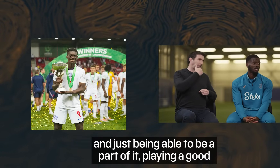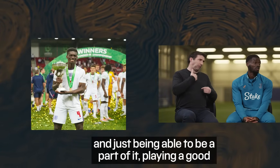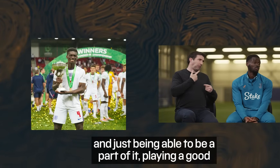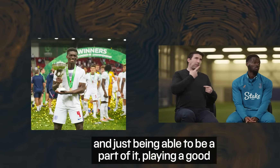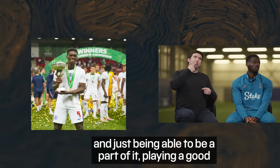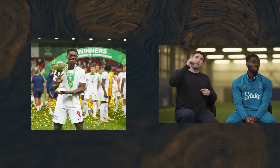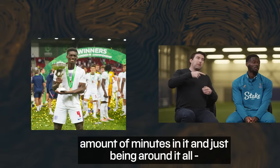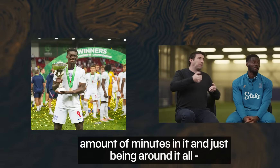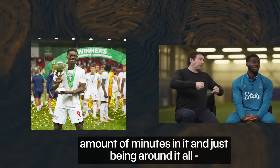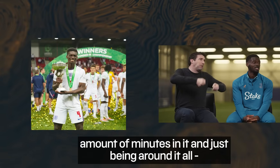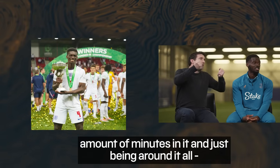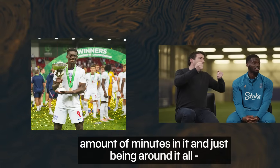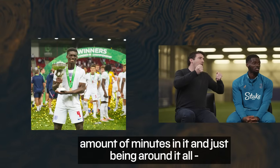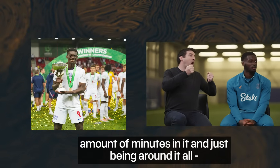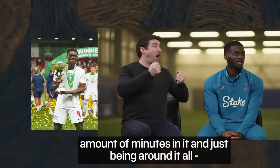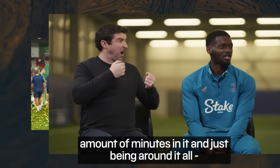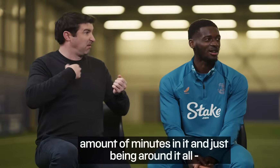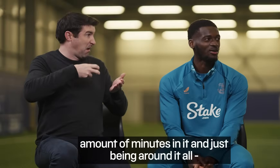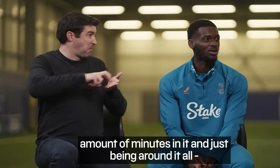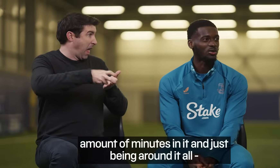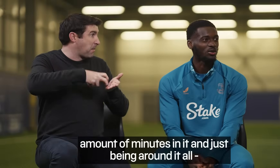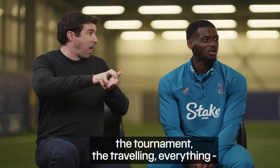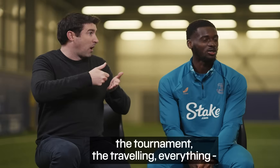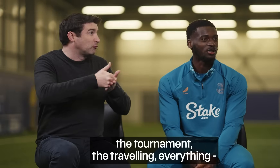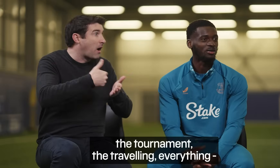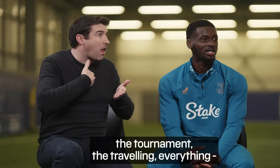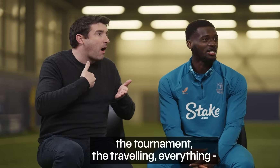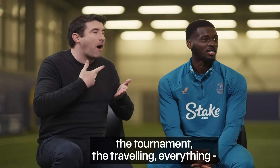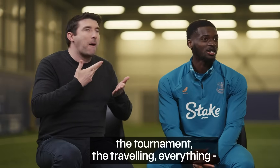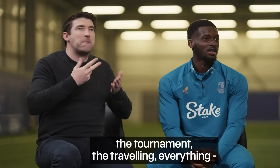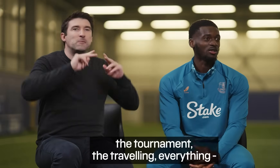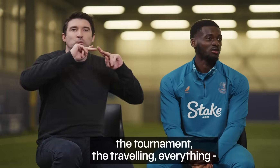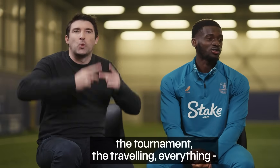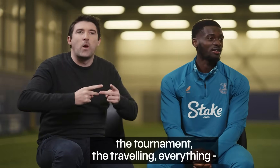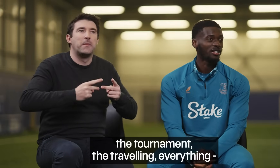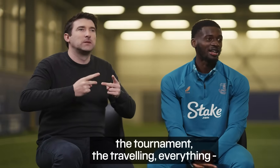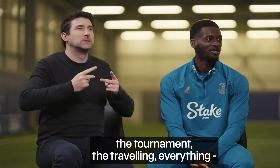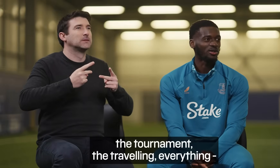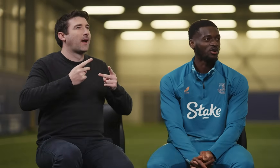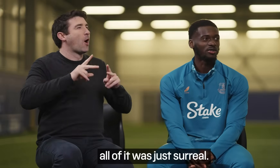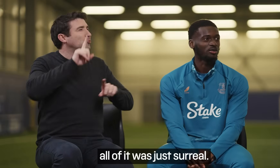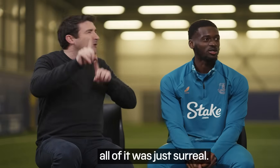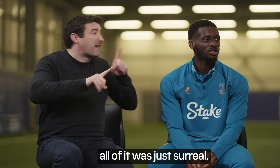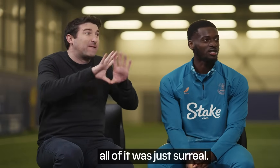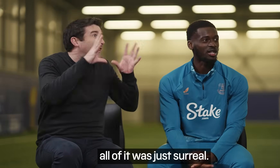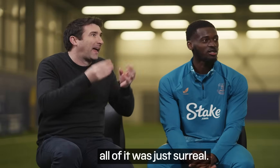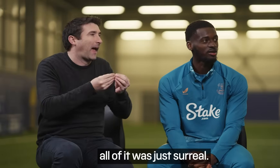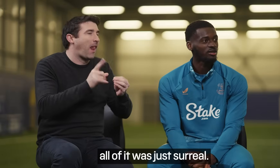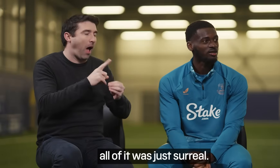playing a good amount of minutes in it, and just being around it all, the tournament, the travelling, everything, all of it was just, yeah, surreal.